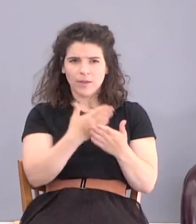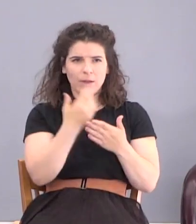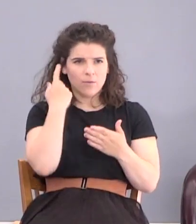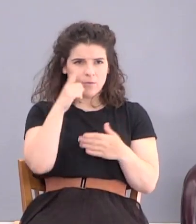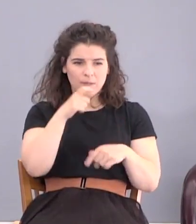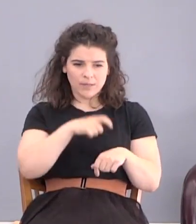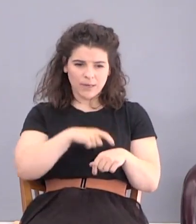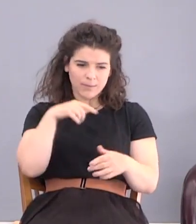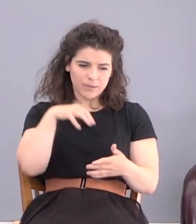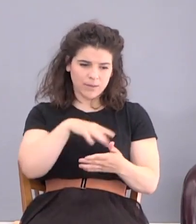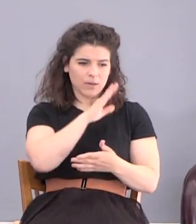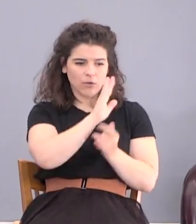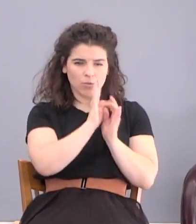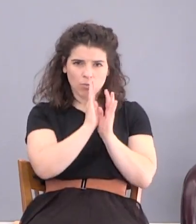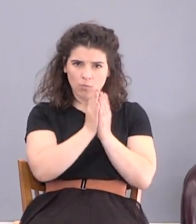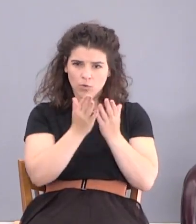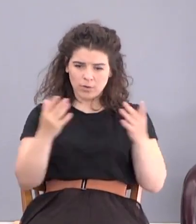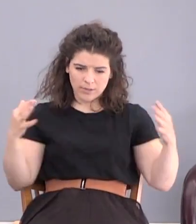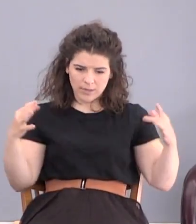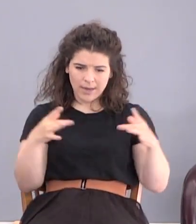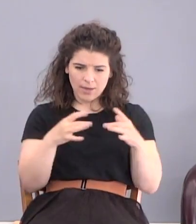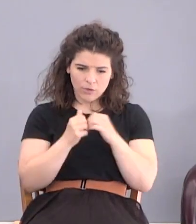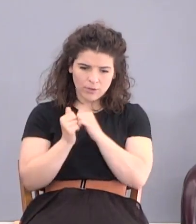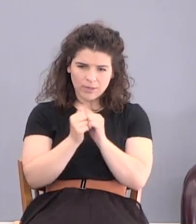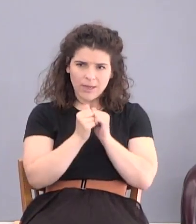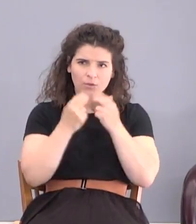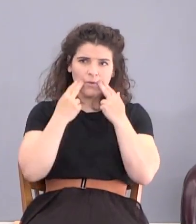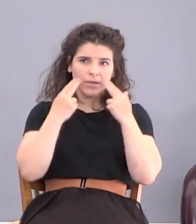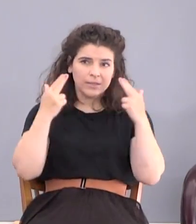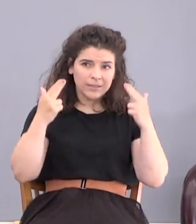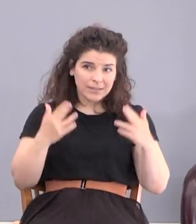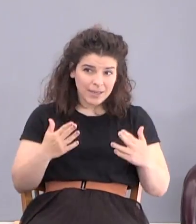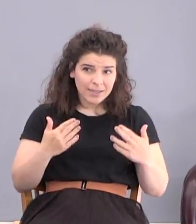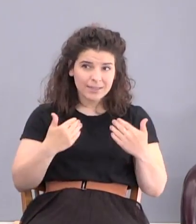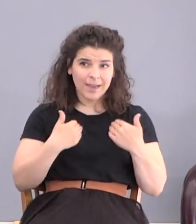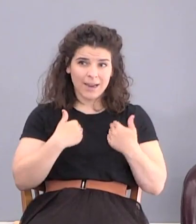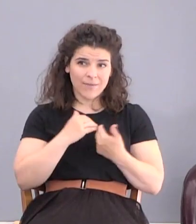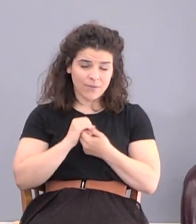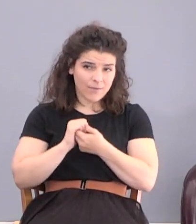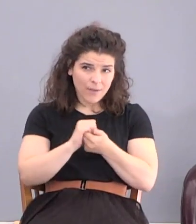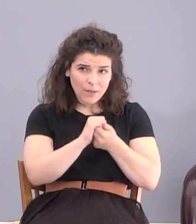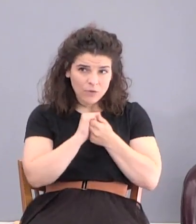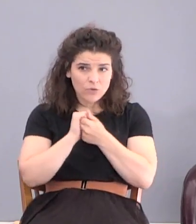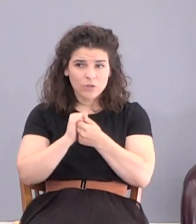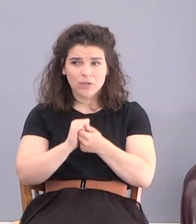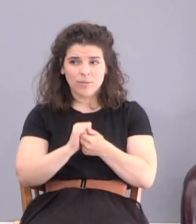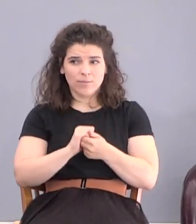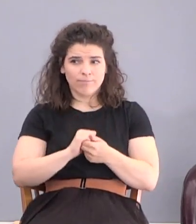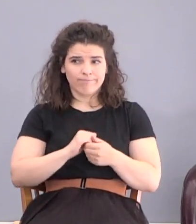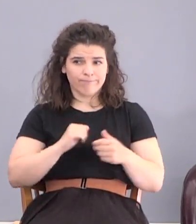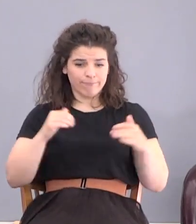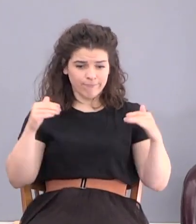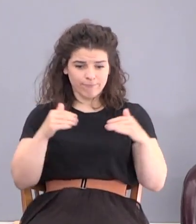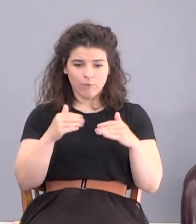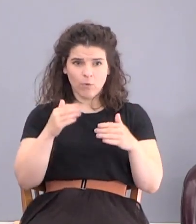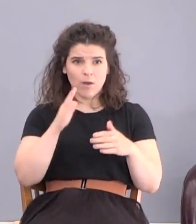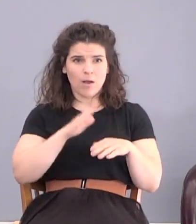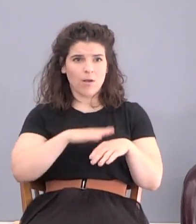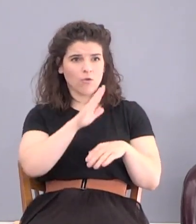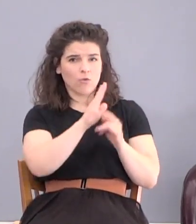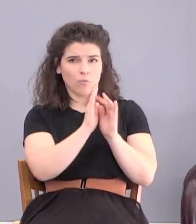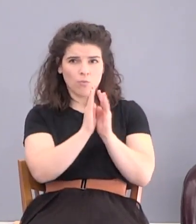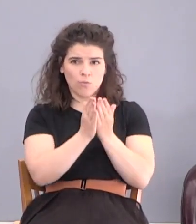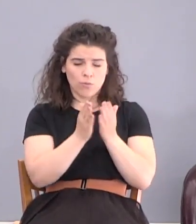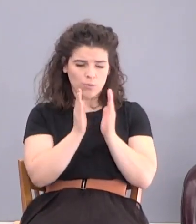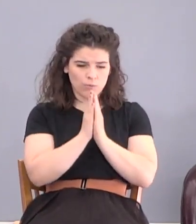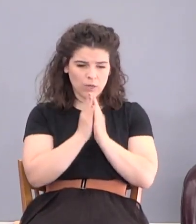word, to gather together as saints and have the fellowship around your word. And we pray that this morning as we look at your word